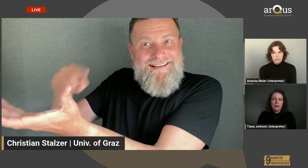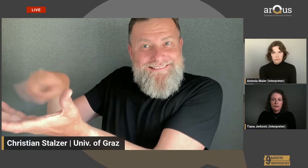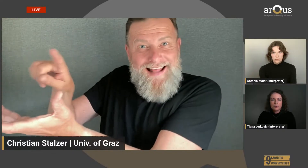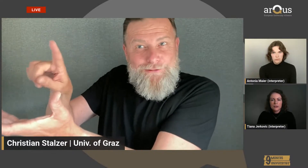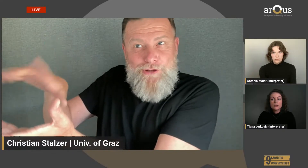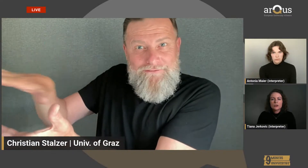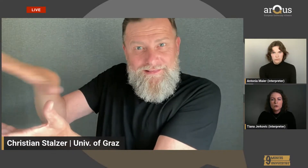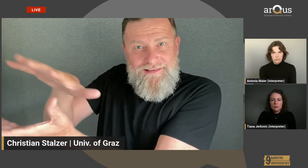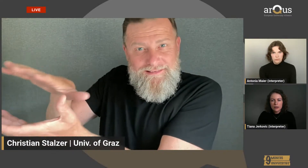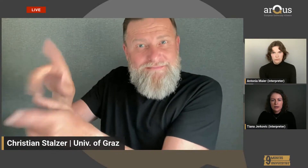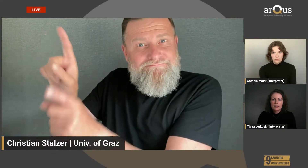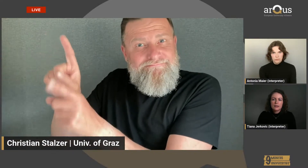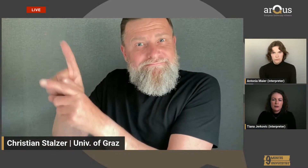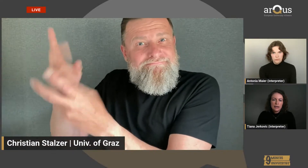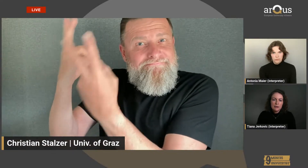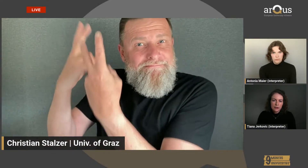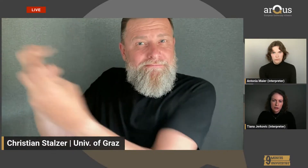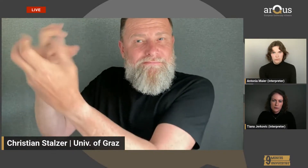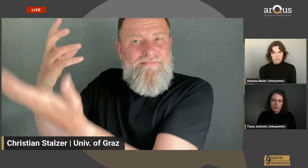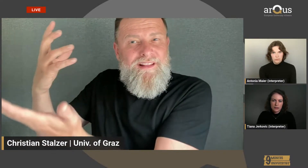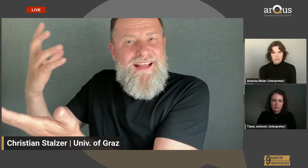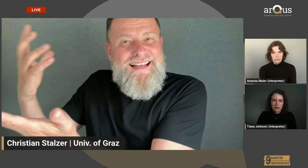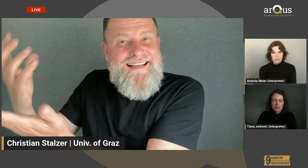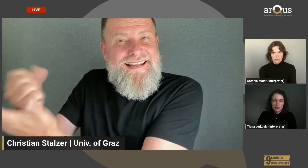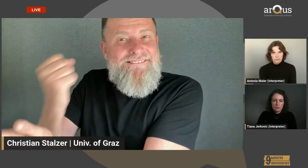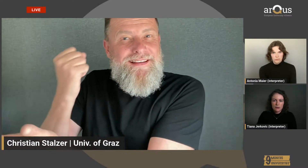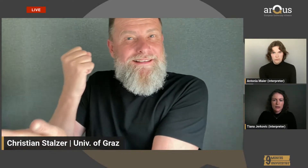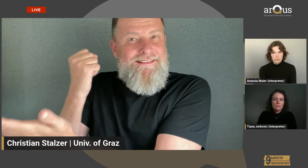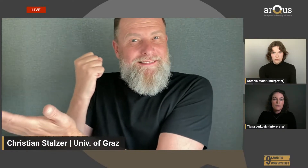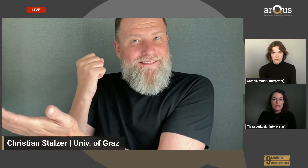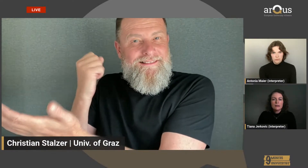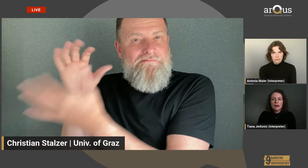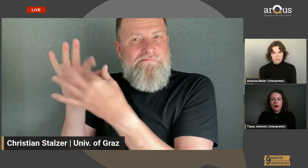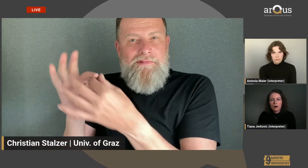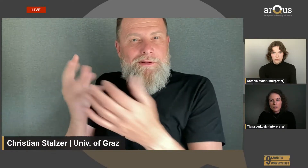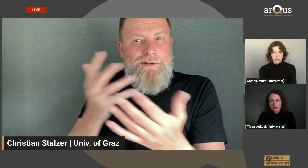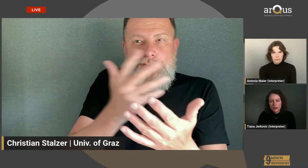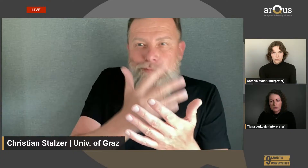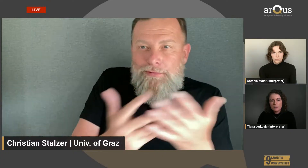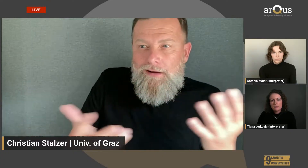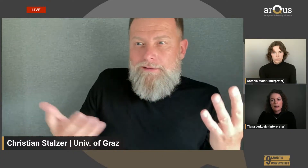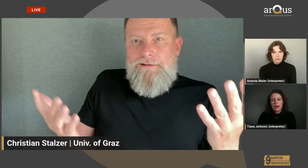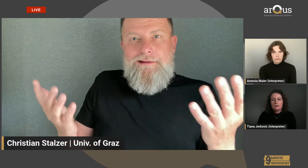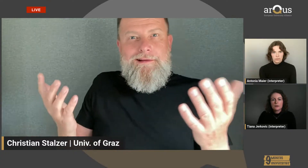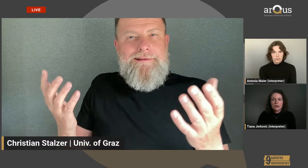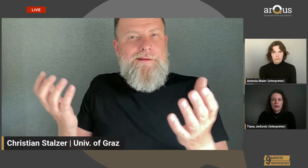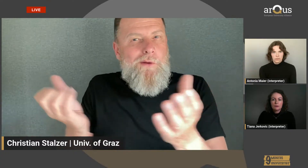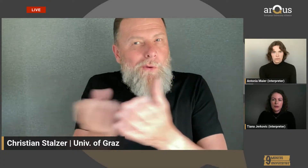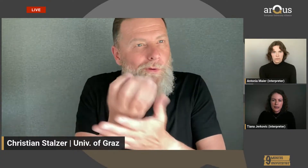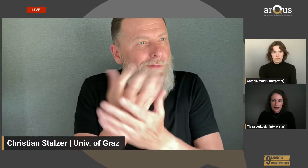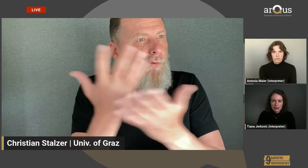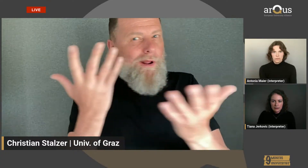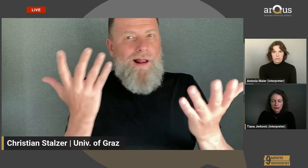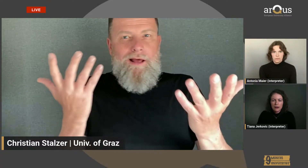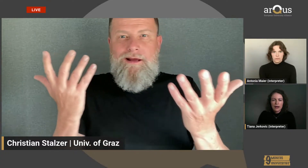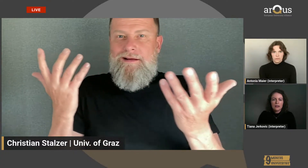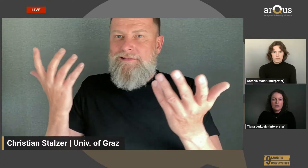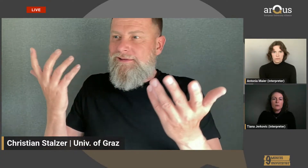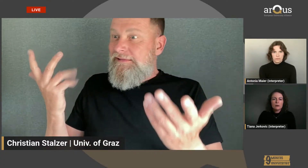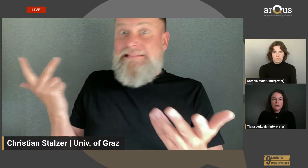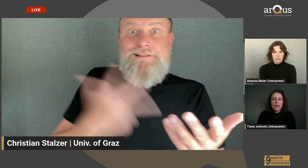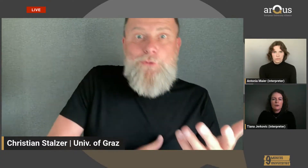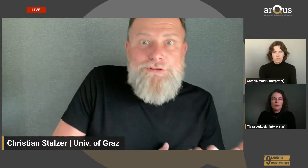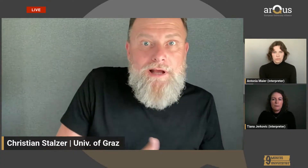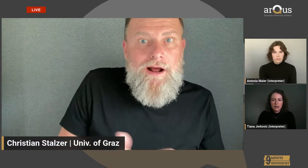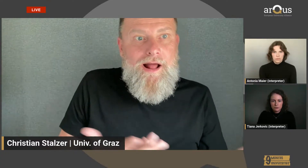our benefits to the hearing community, for example, that also other people have some kind of gain and that